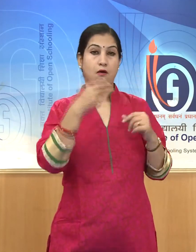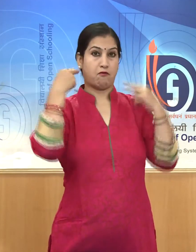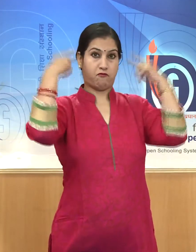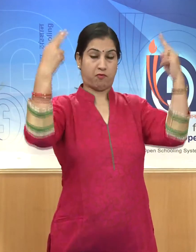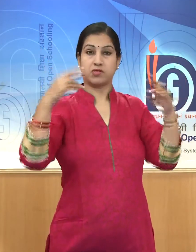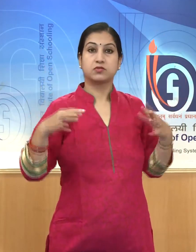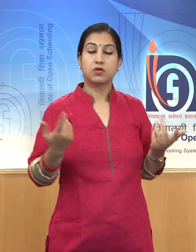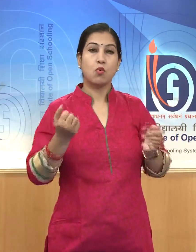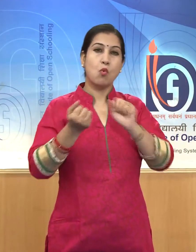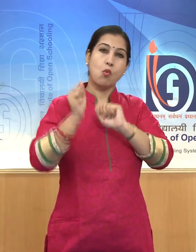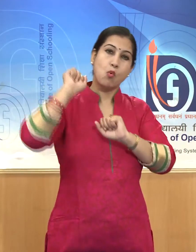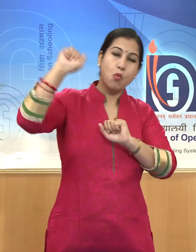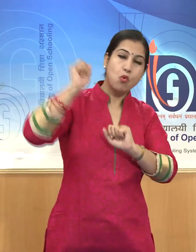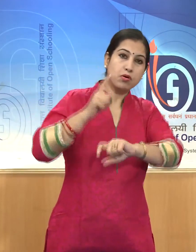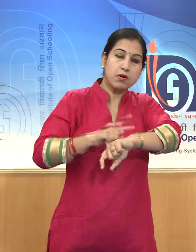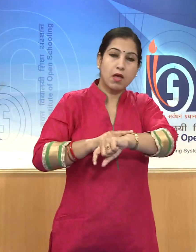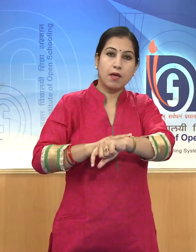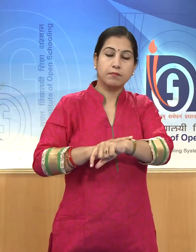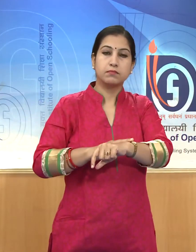of mythological subjects and